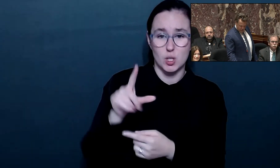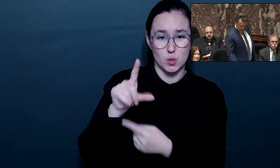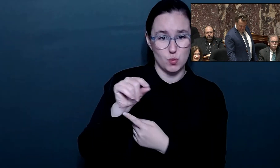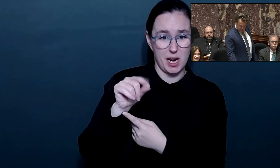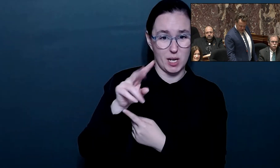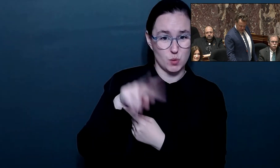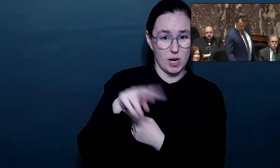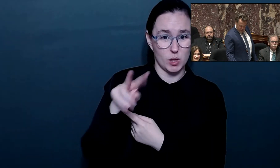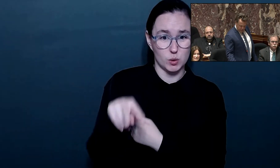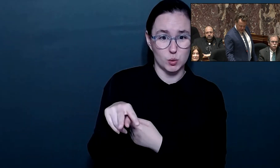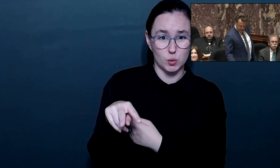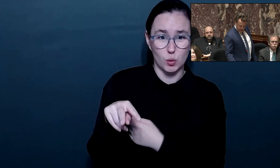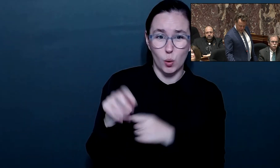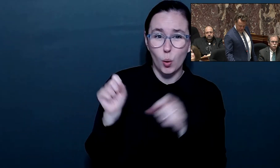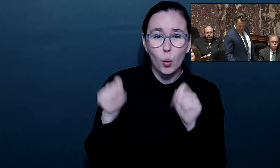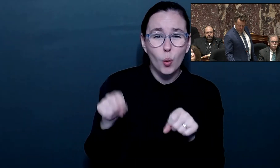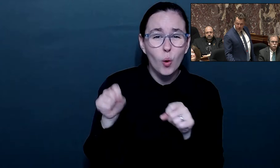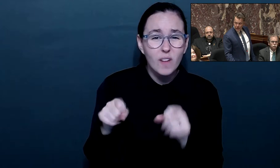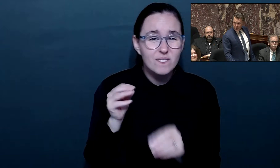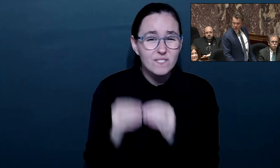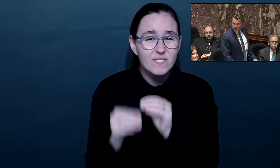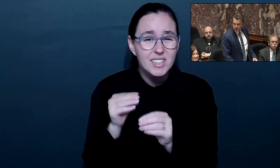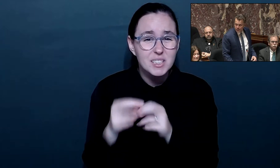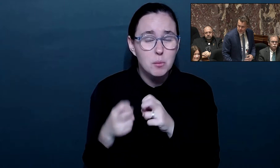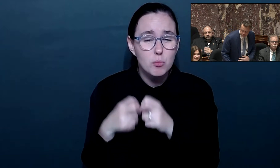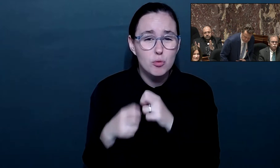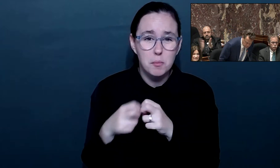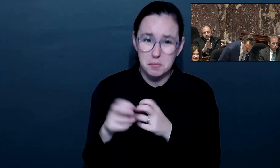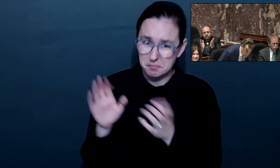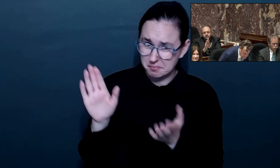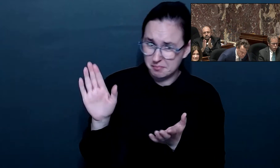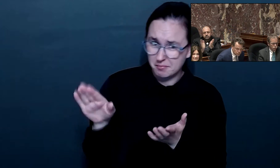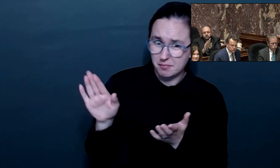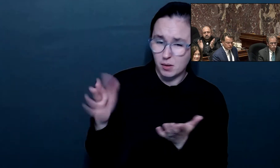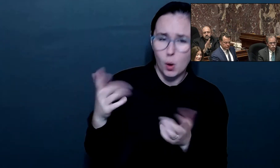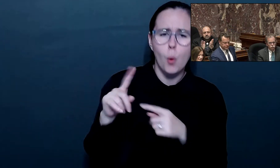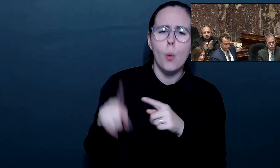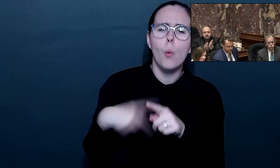results of consultation and complete the post-secondary funding review?